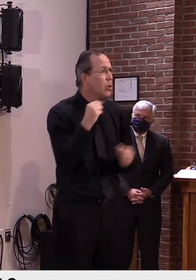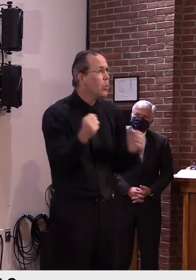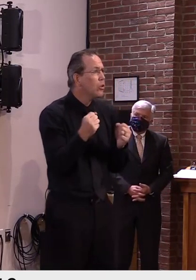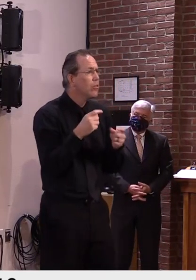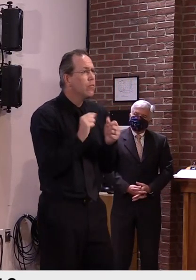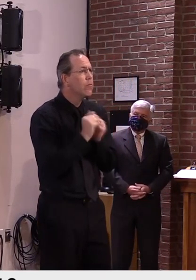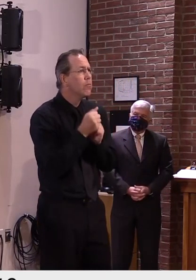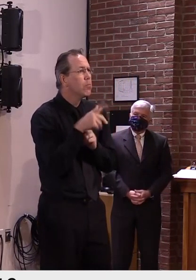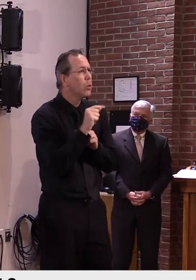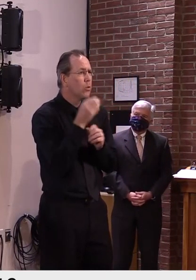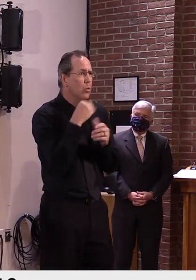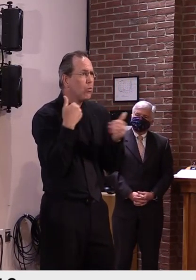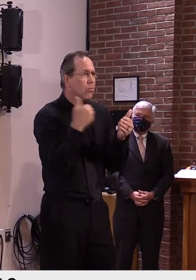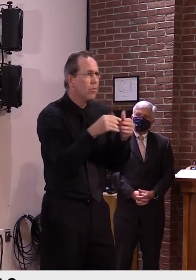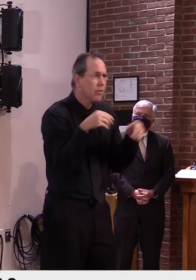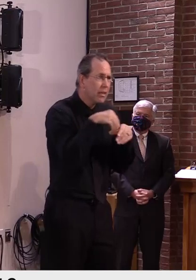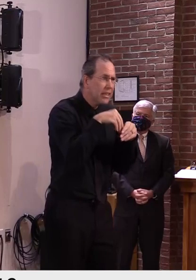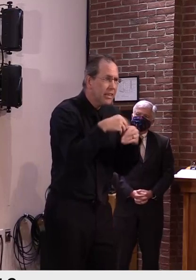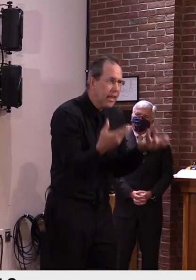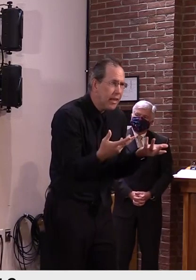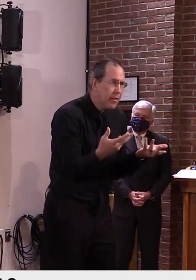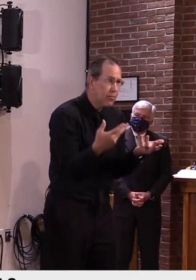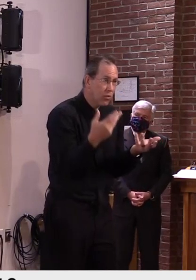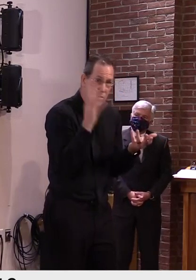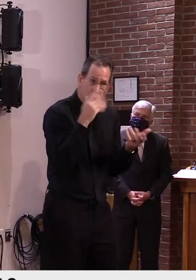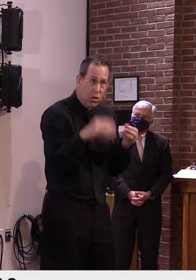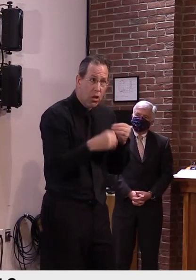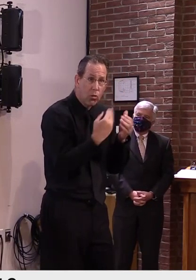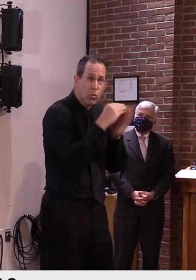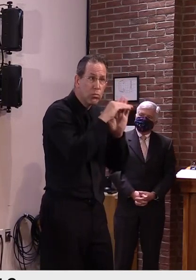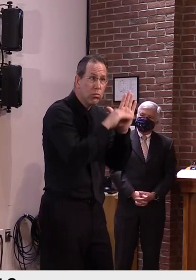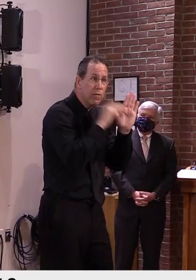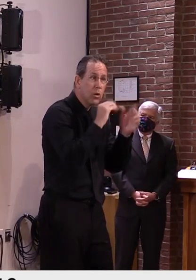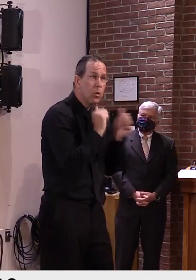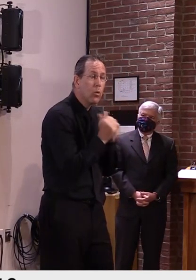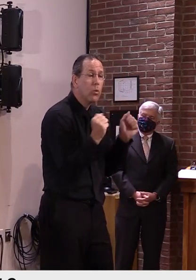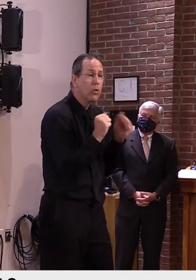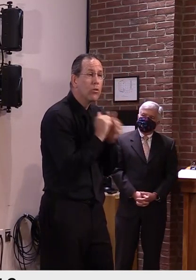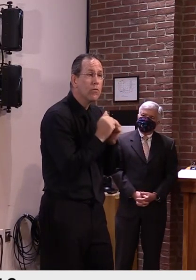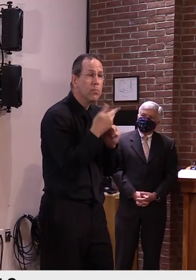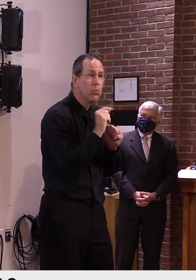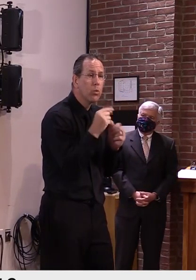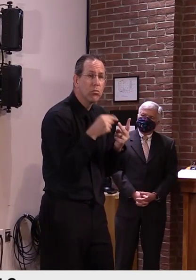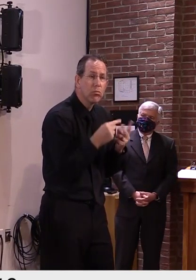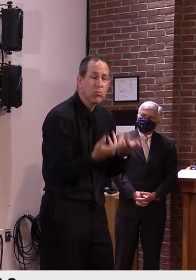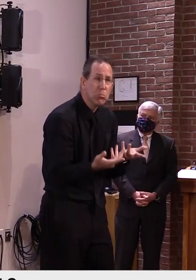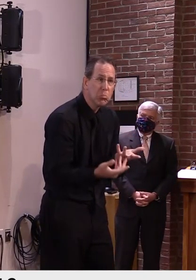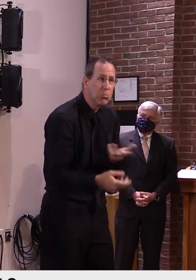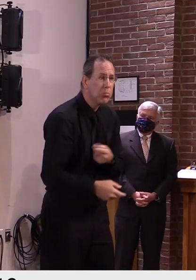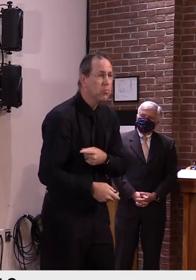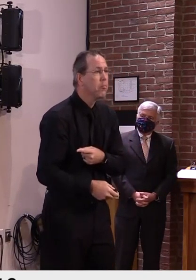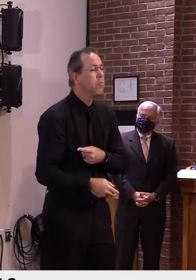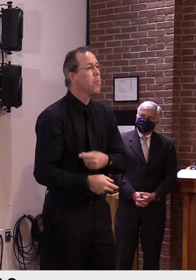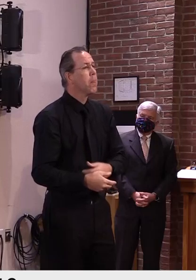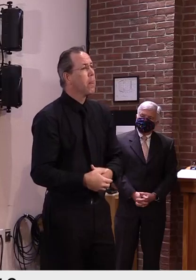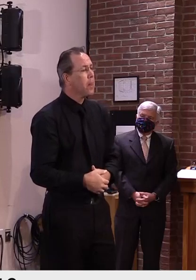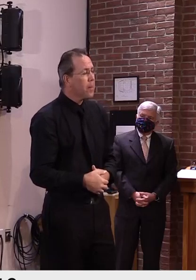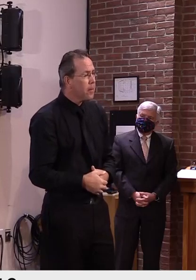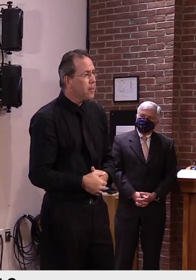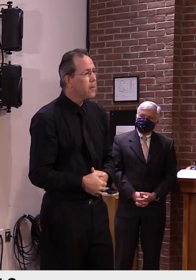that comes out for those types of sports that happen close contact and inside, not out in the field with a ball of threes blown across? Yeah, what we decided